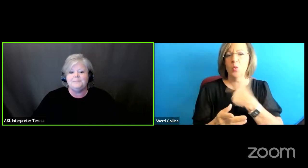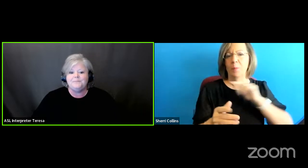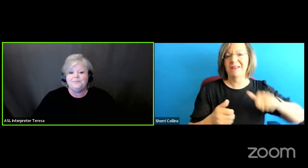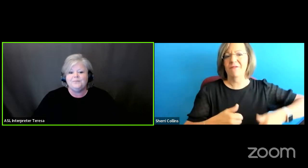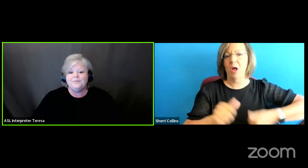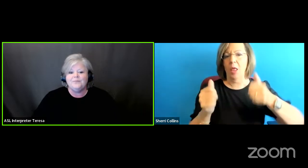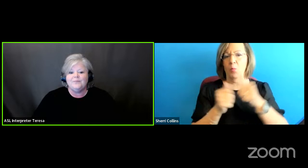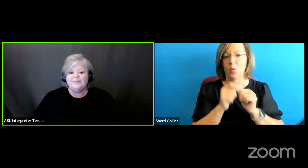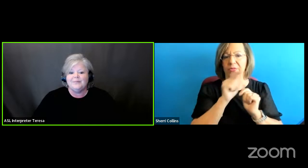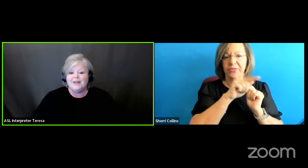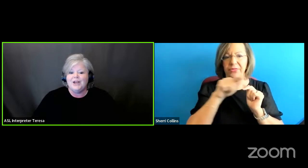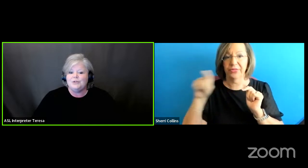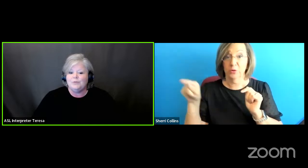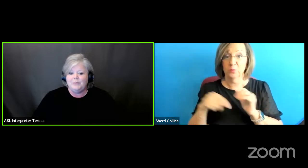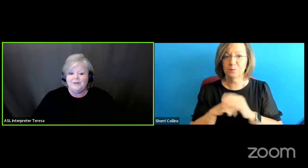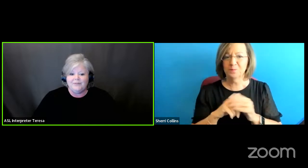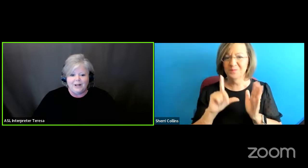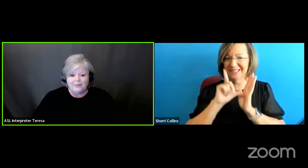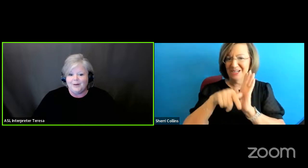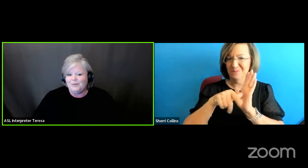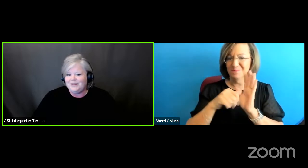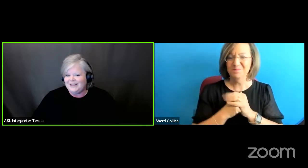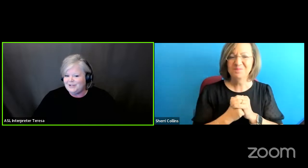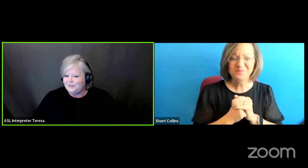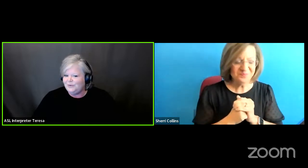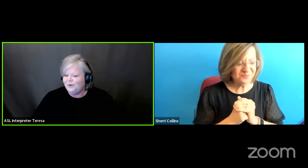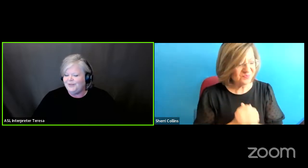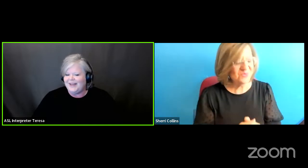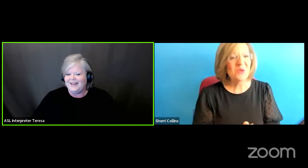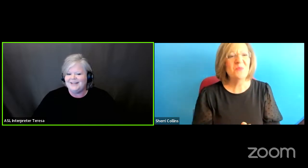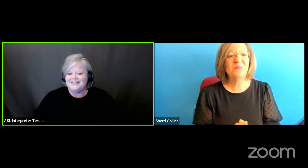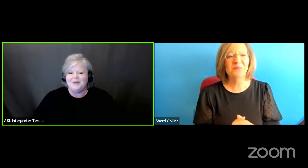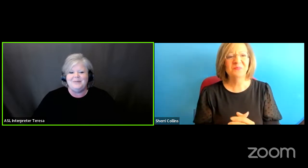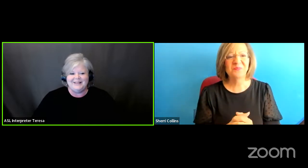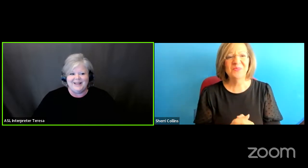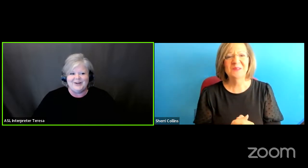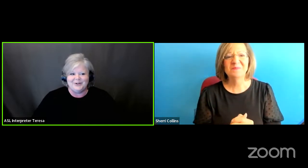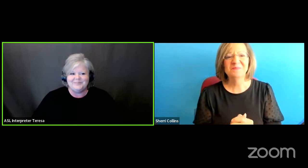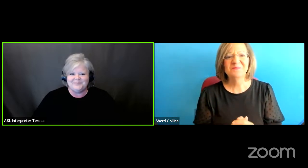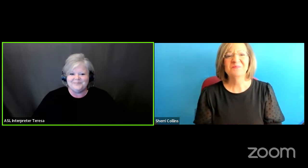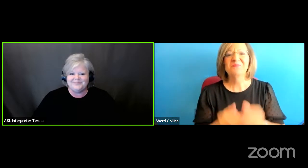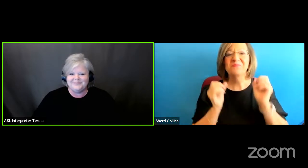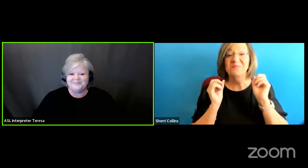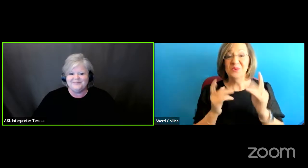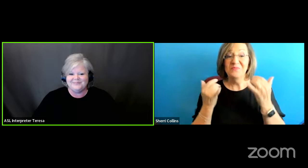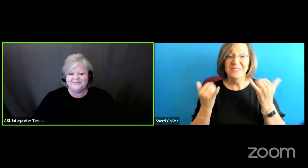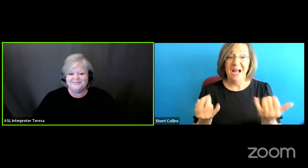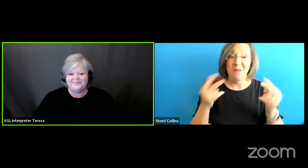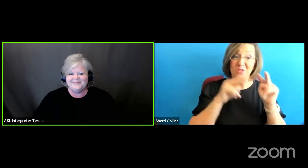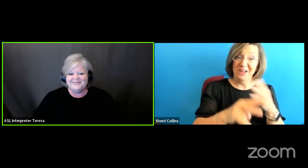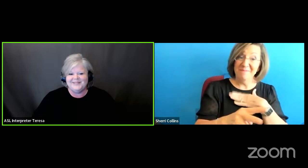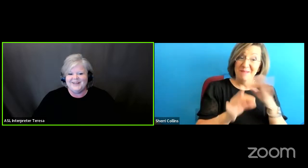participation. So we'll be following up with each of you on that a bit later.